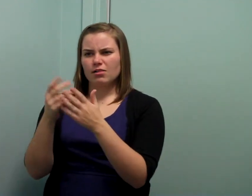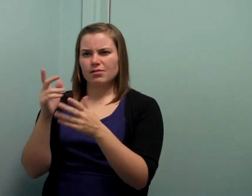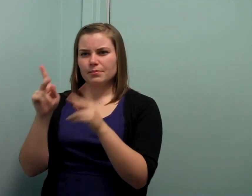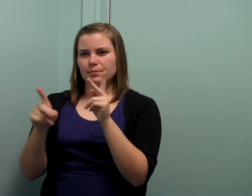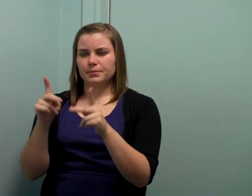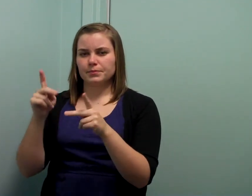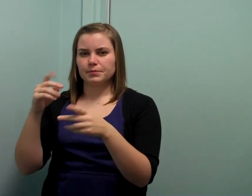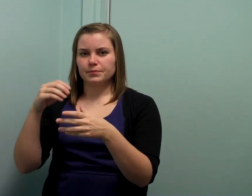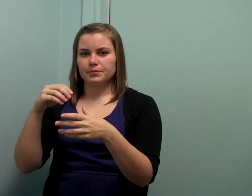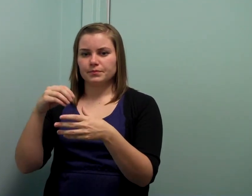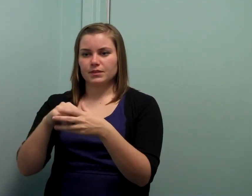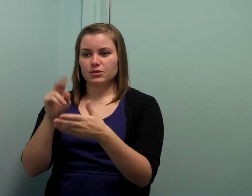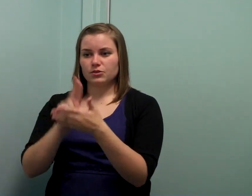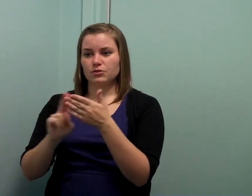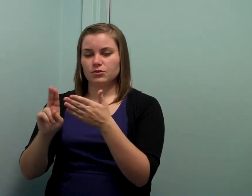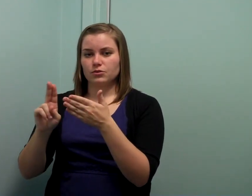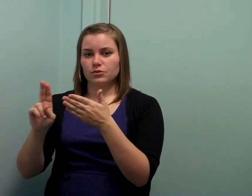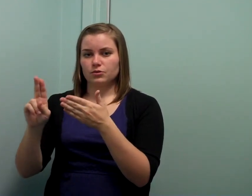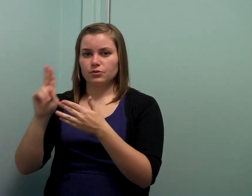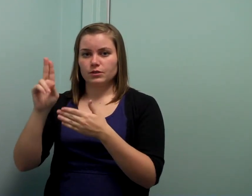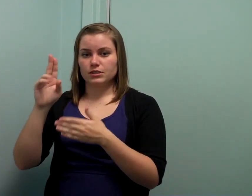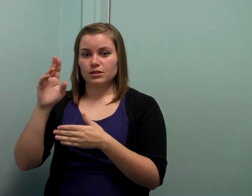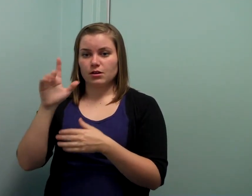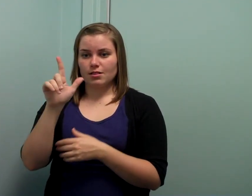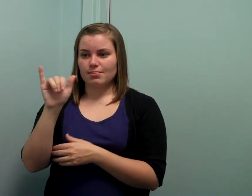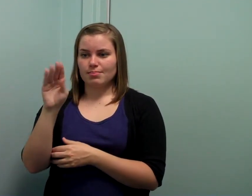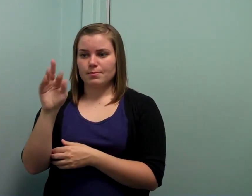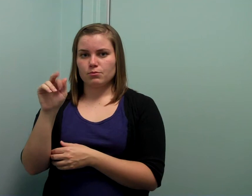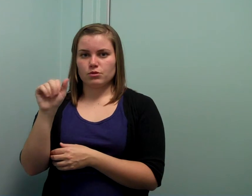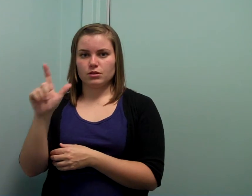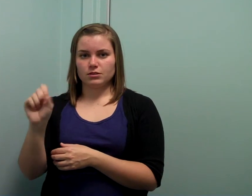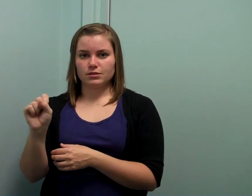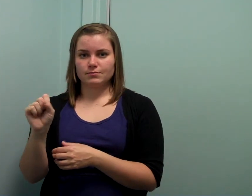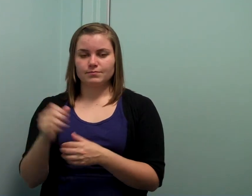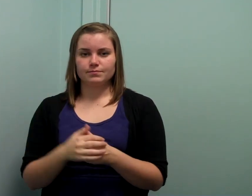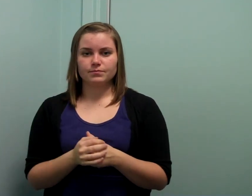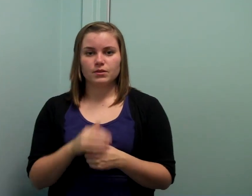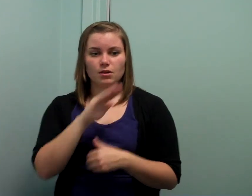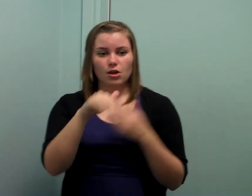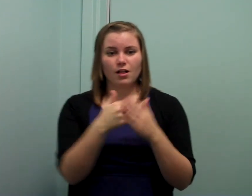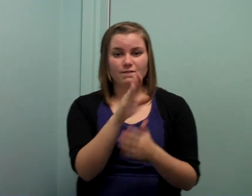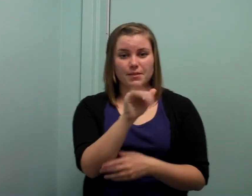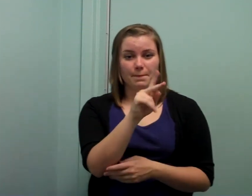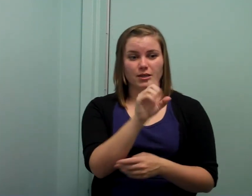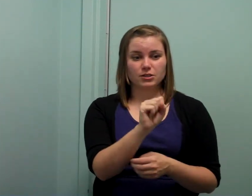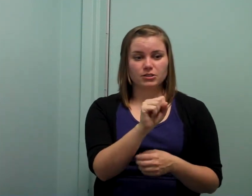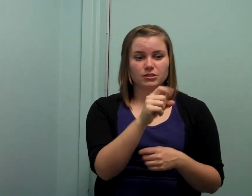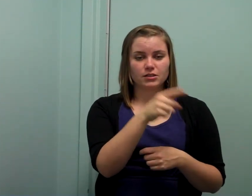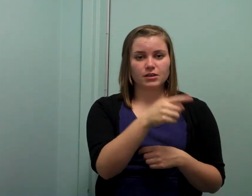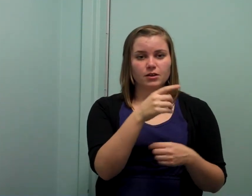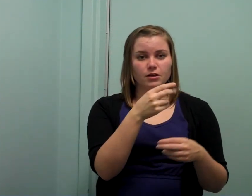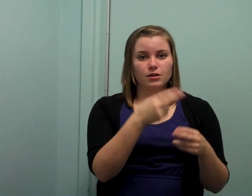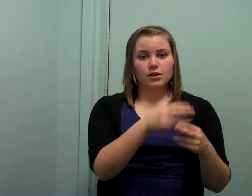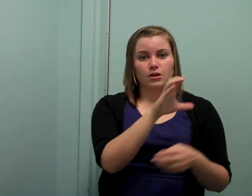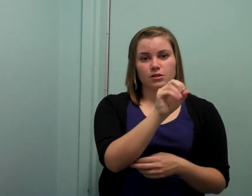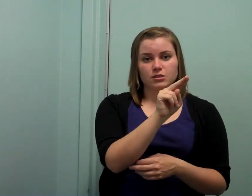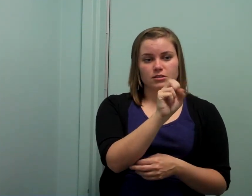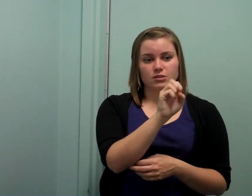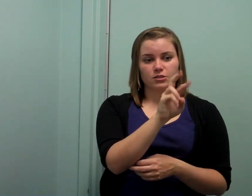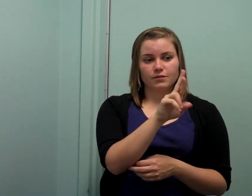All the bankers and all the commercial interests are not just conservatives, but reactionaries. Put it on a bumper sticker, that's